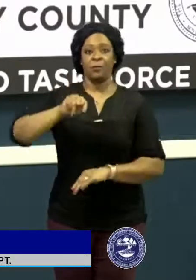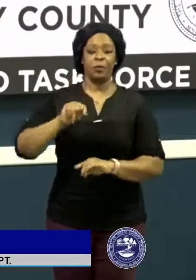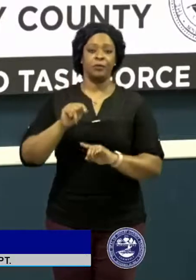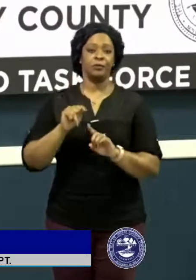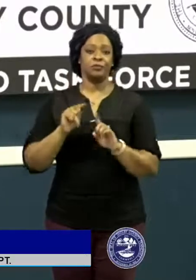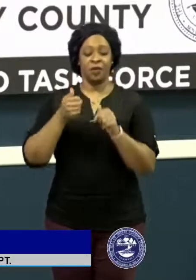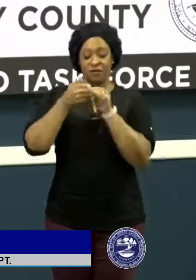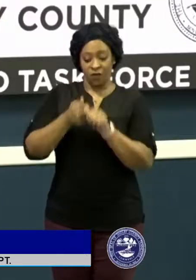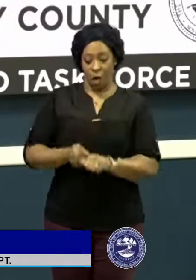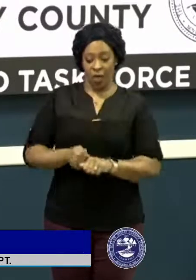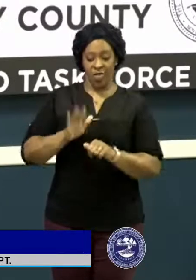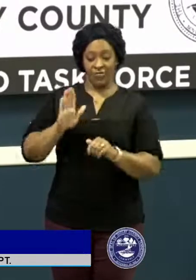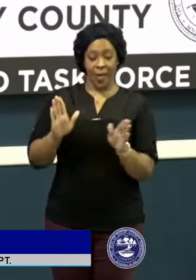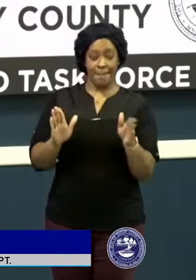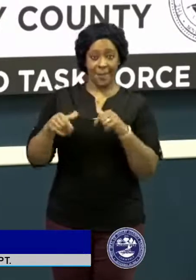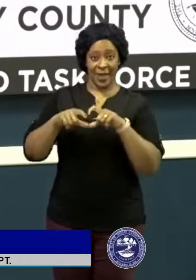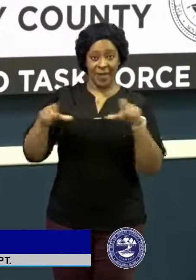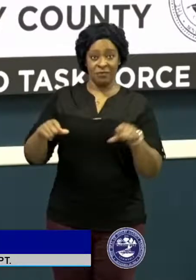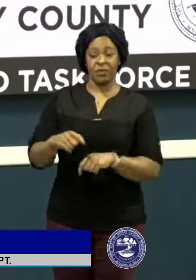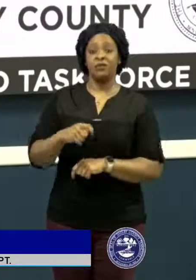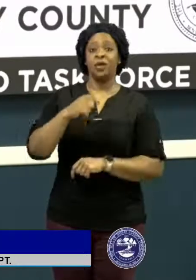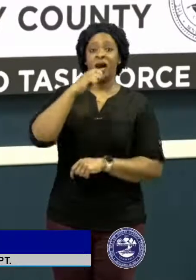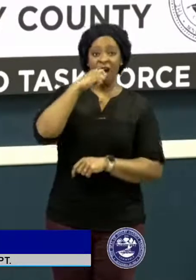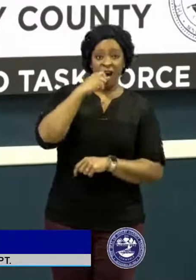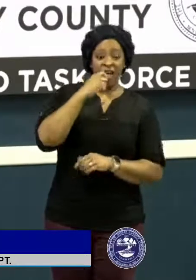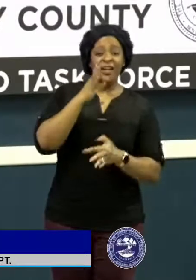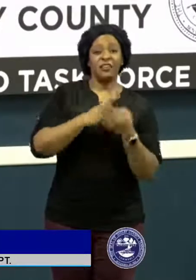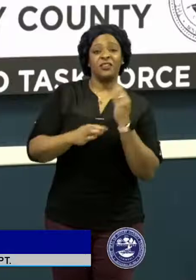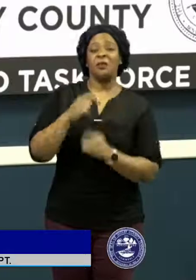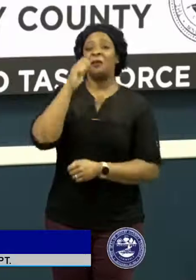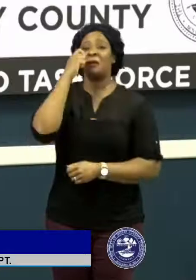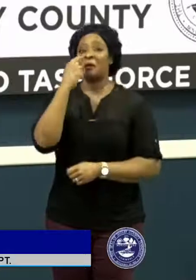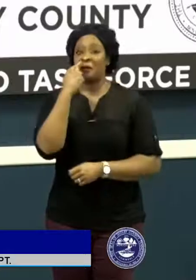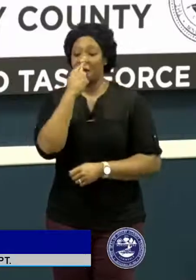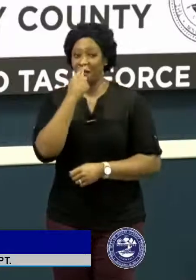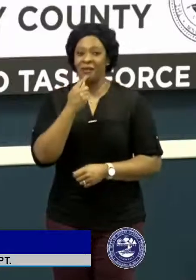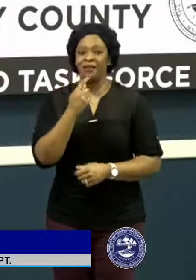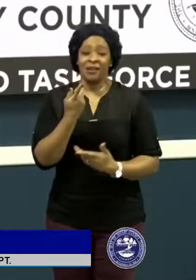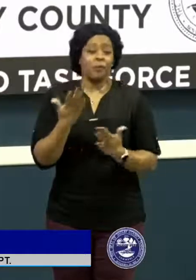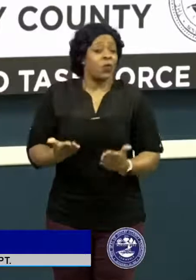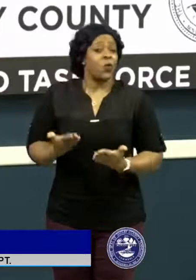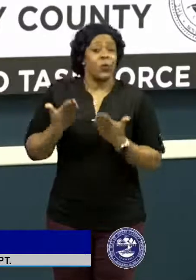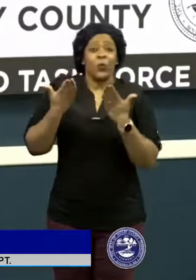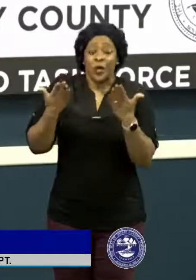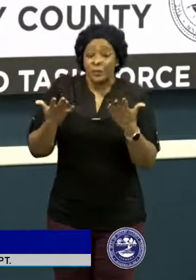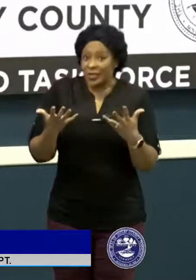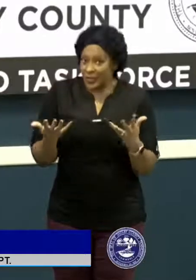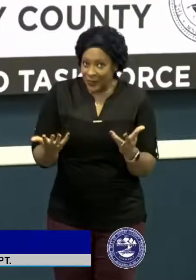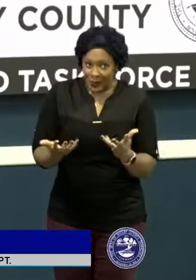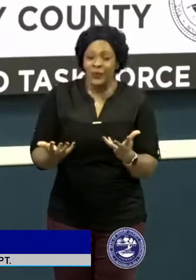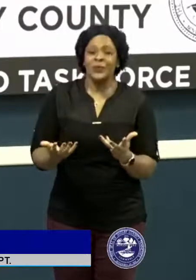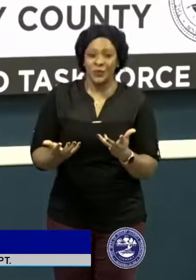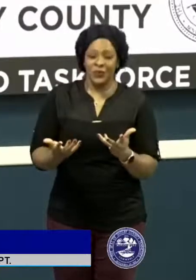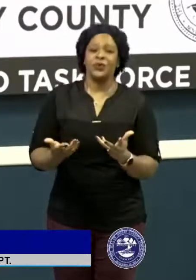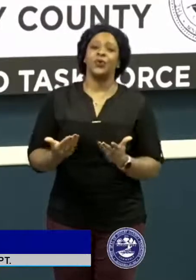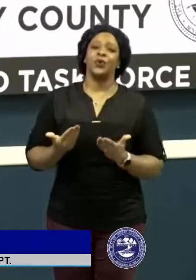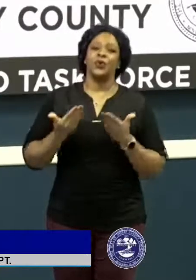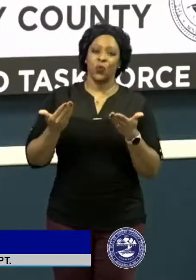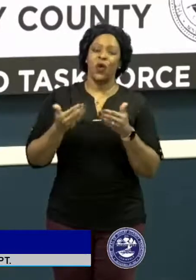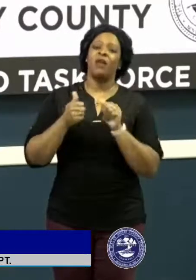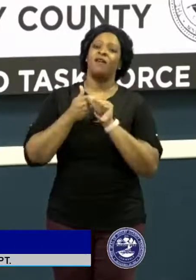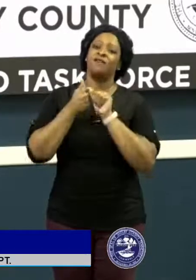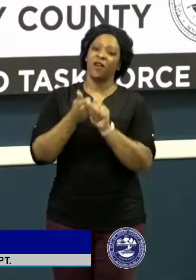off label and swabbing their throat instead of swabbing their noses. But the recommendation would be is to follow